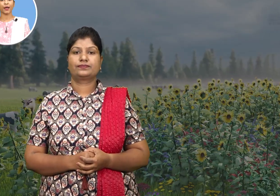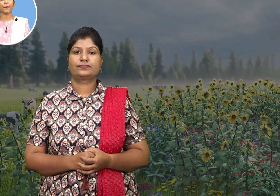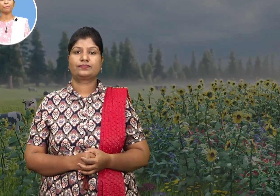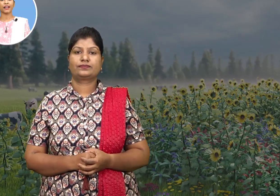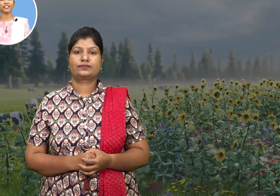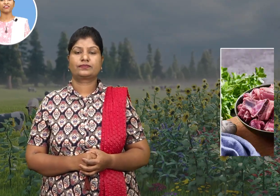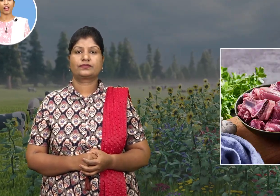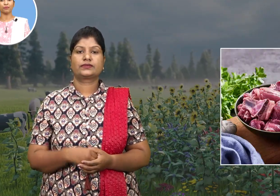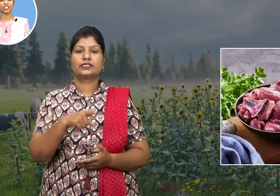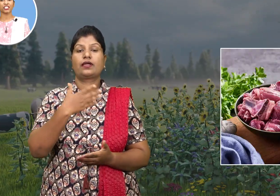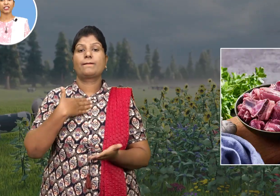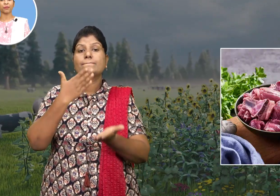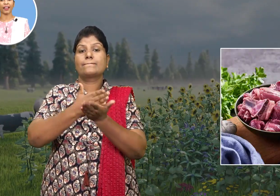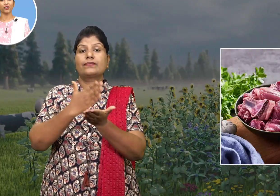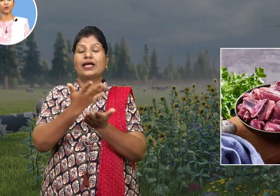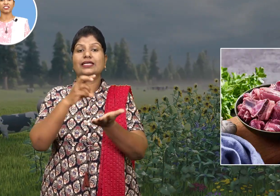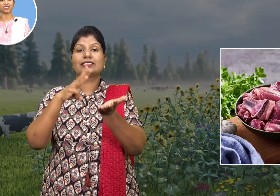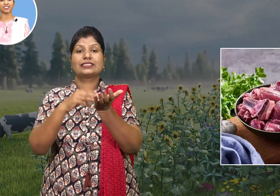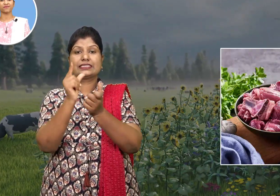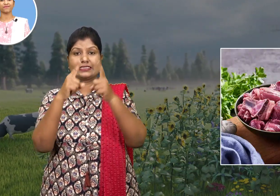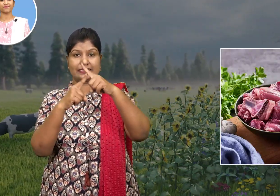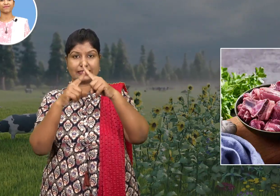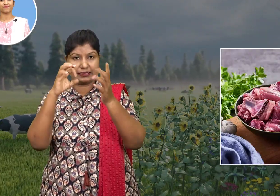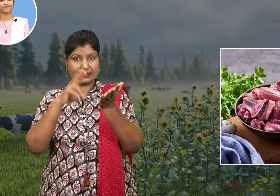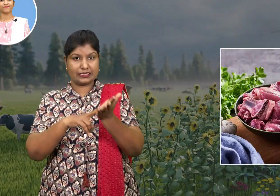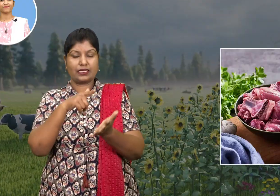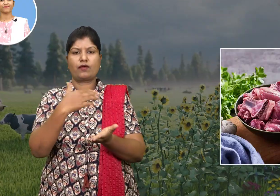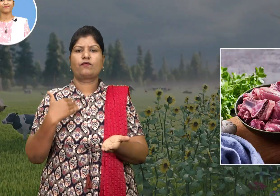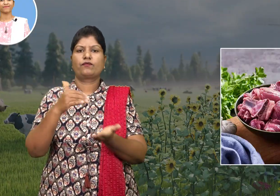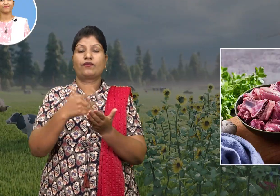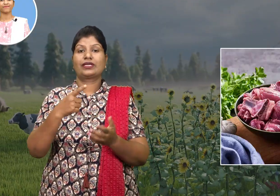and mutton from sheep and goats.